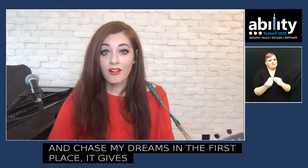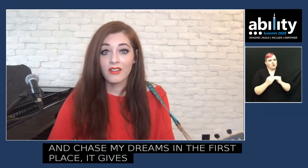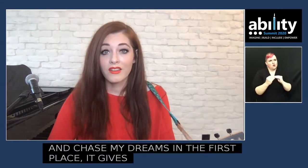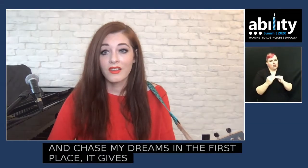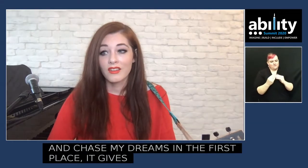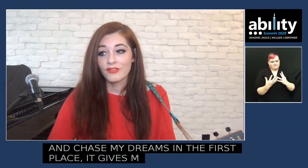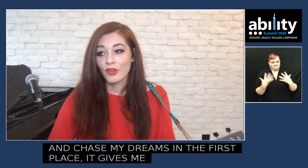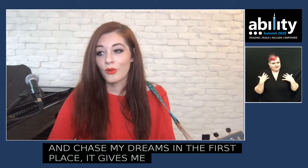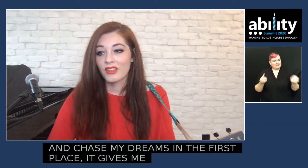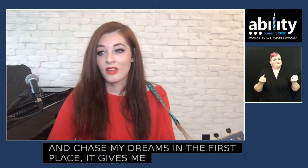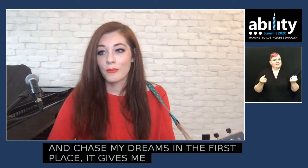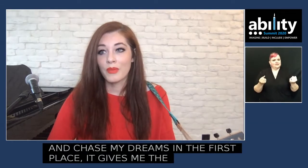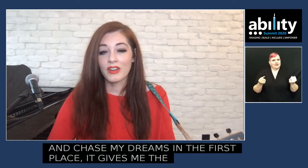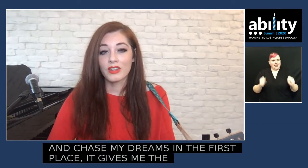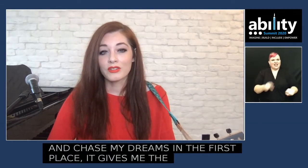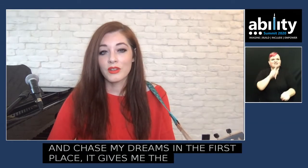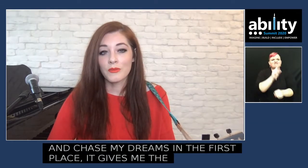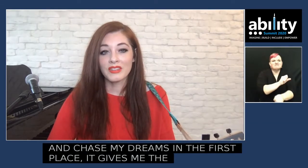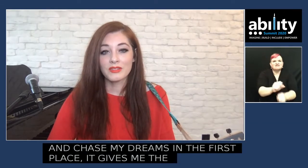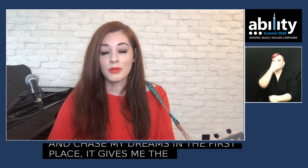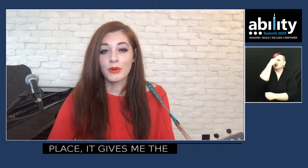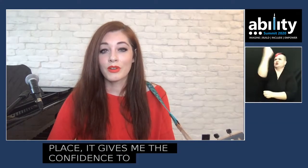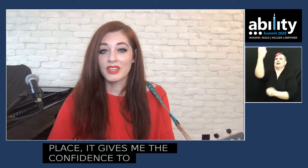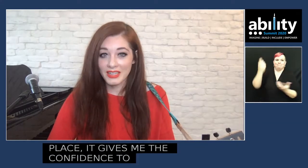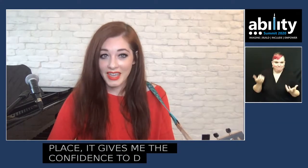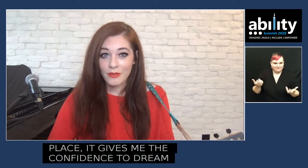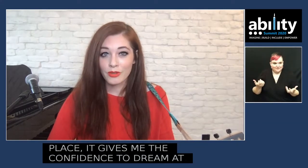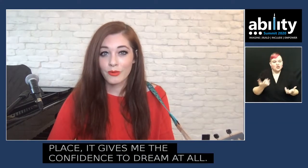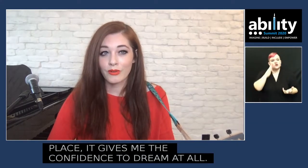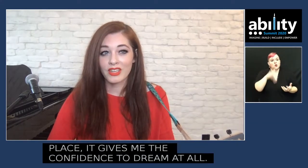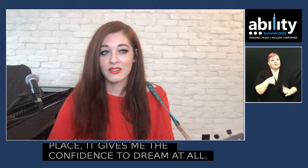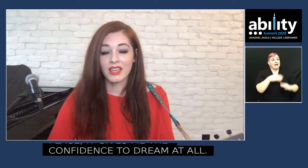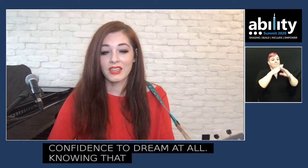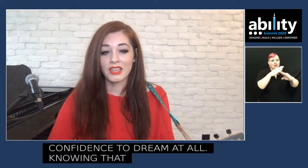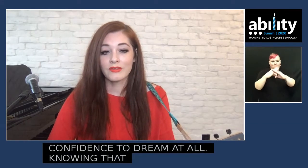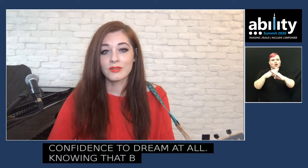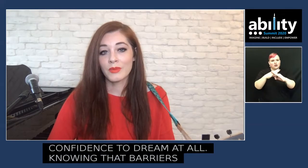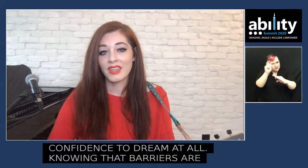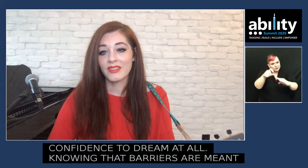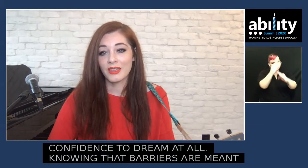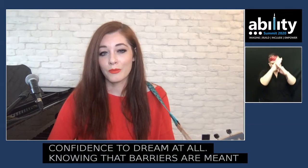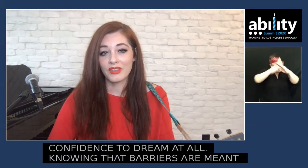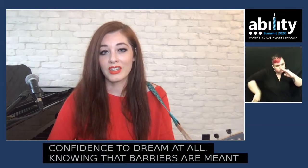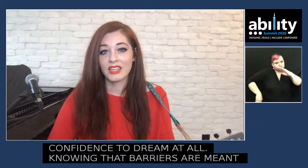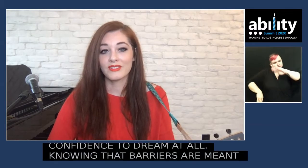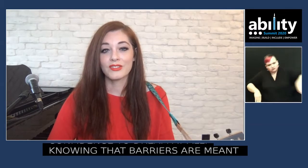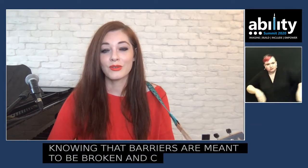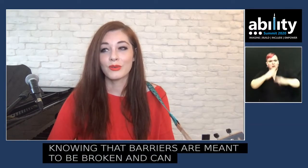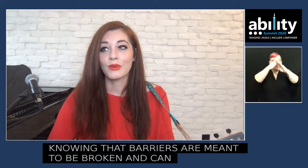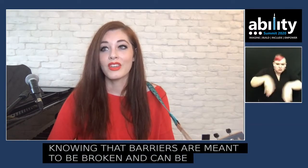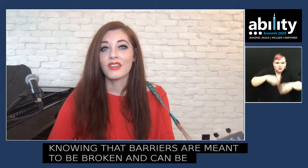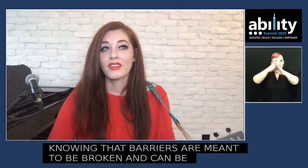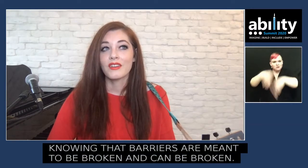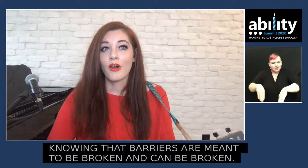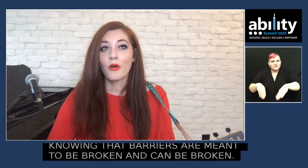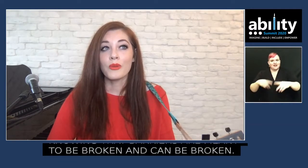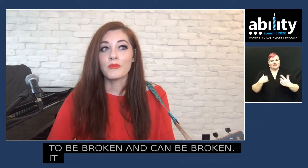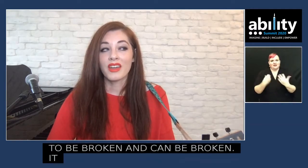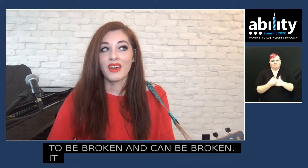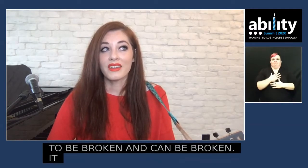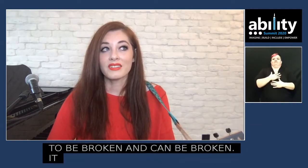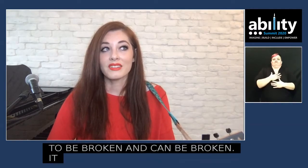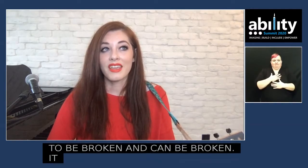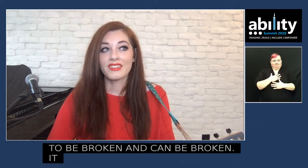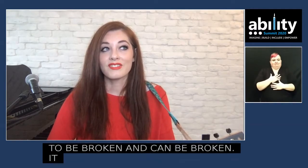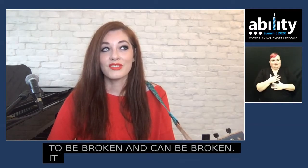at all. Knowing that barriers are meant to be broken and can be broken, it gives me the ability to